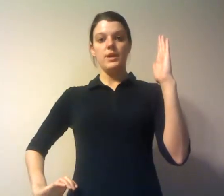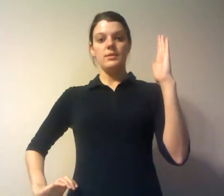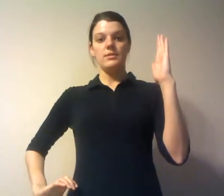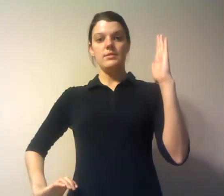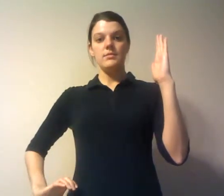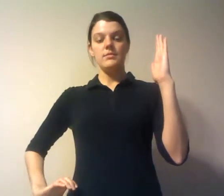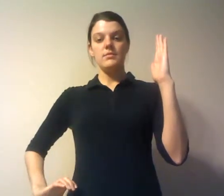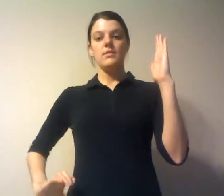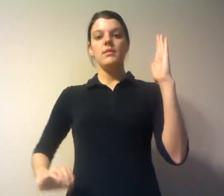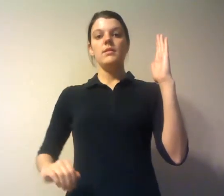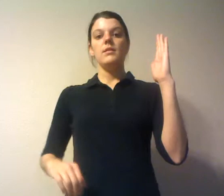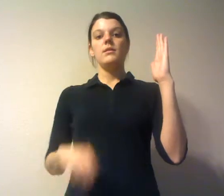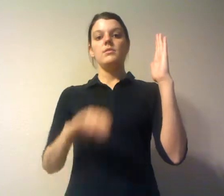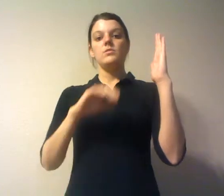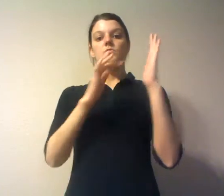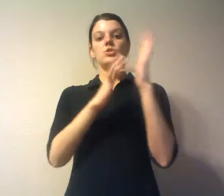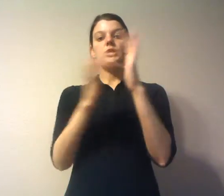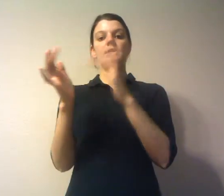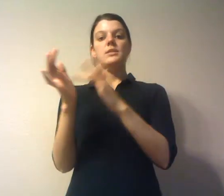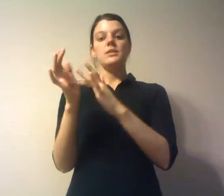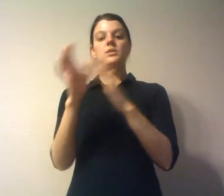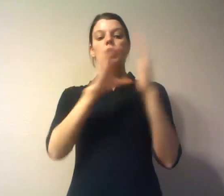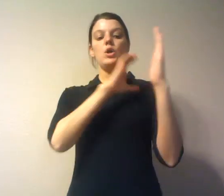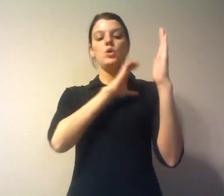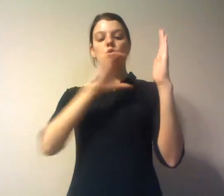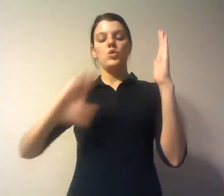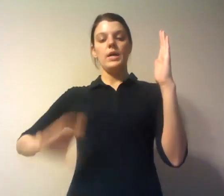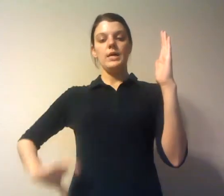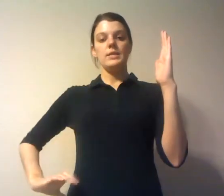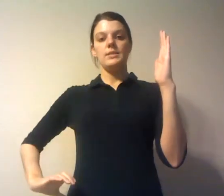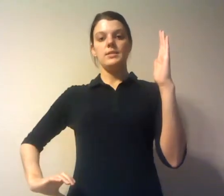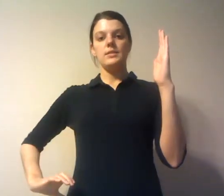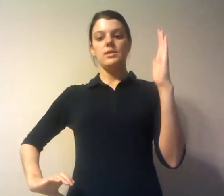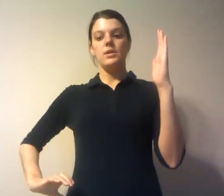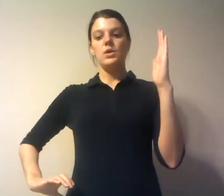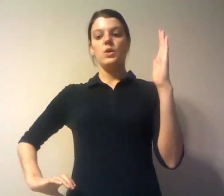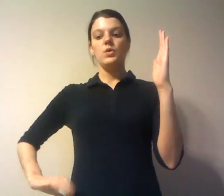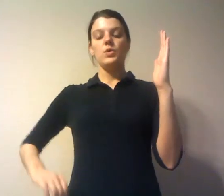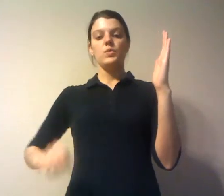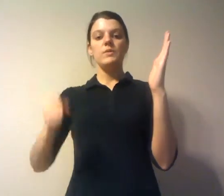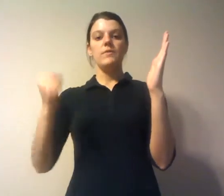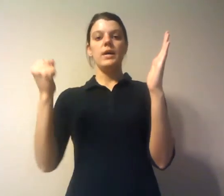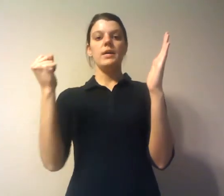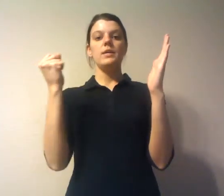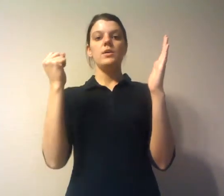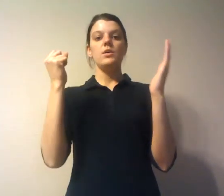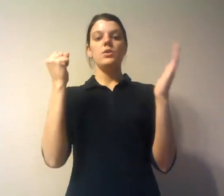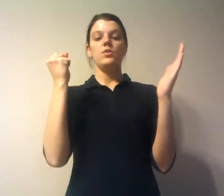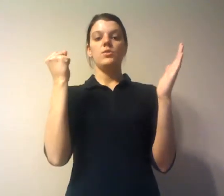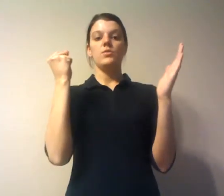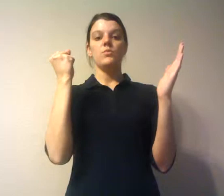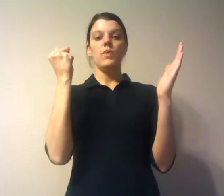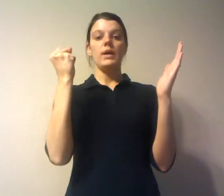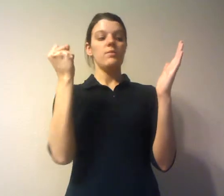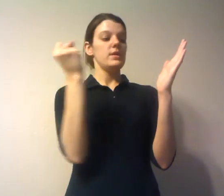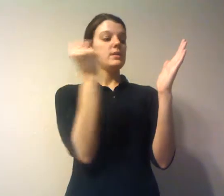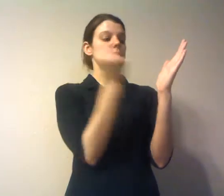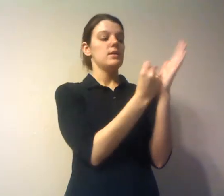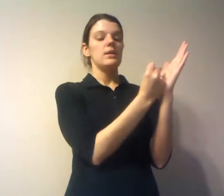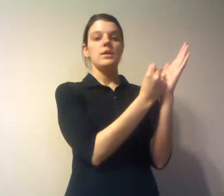waist. So Jesus Christ crucified, your right wrist